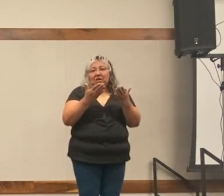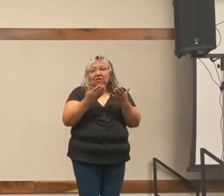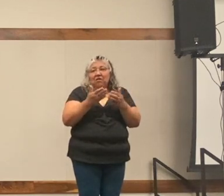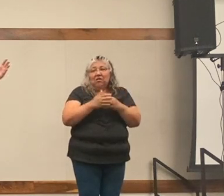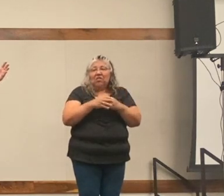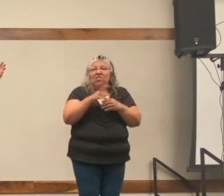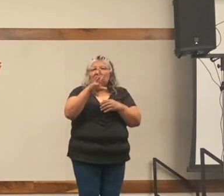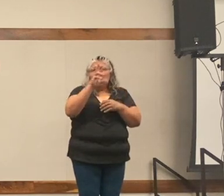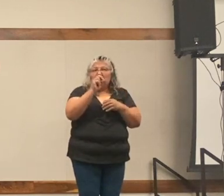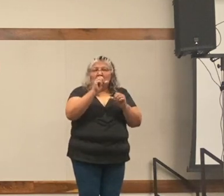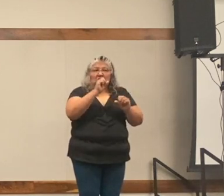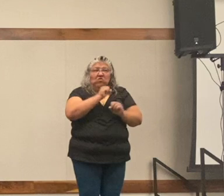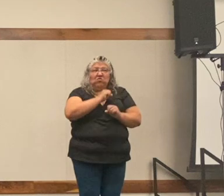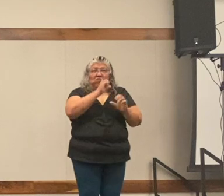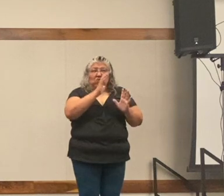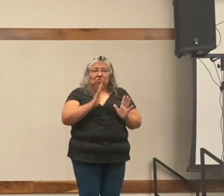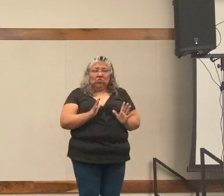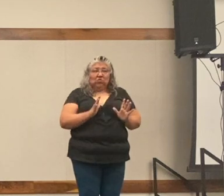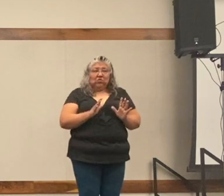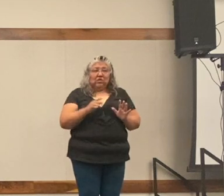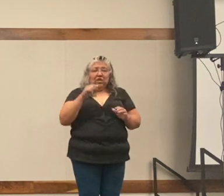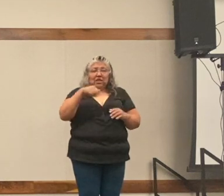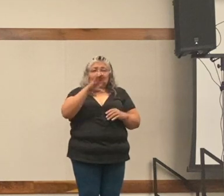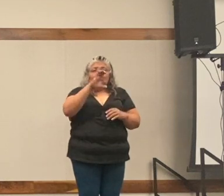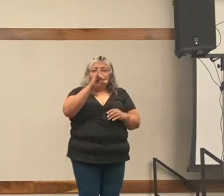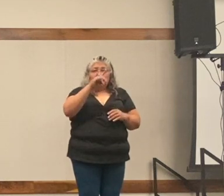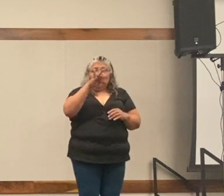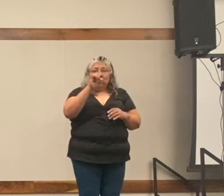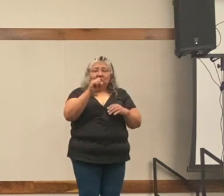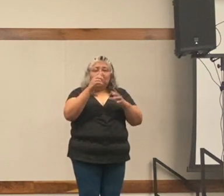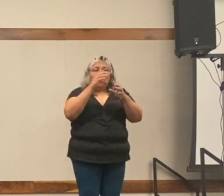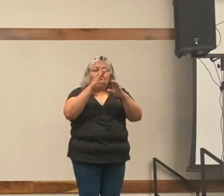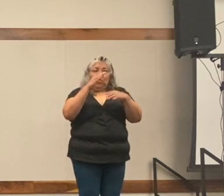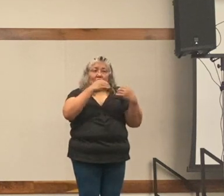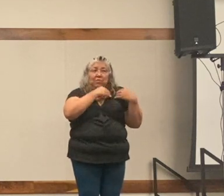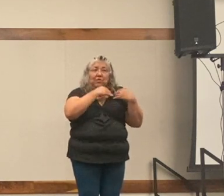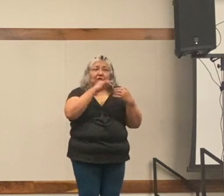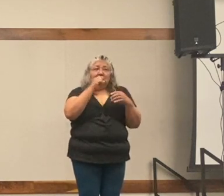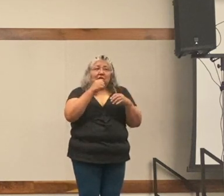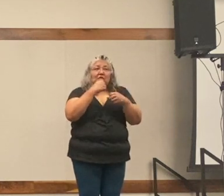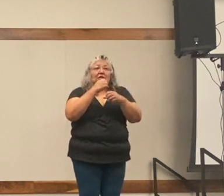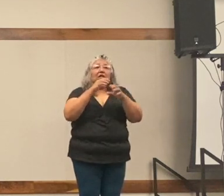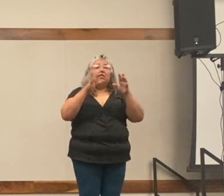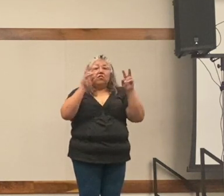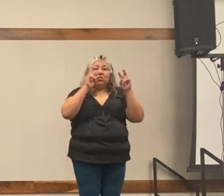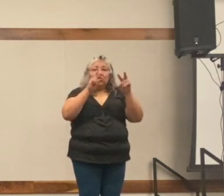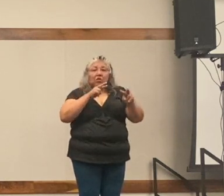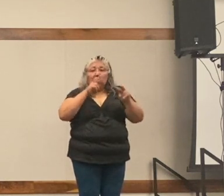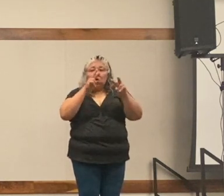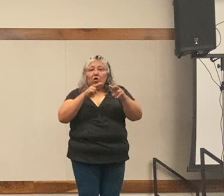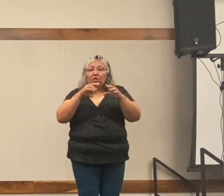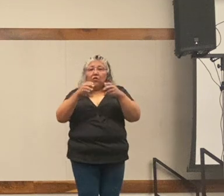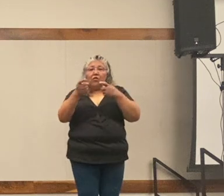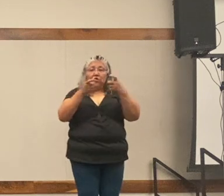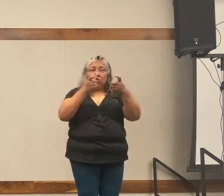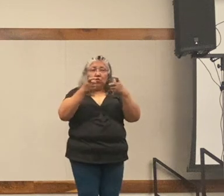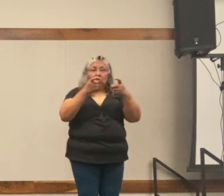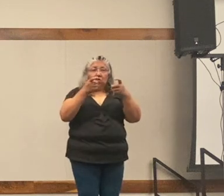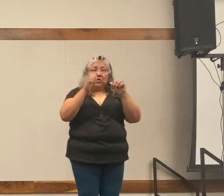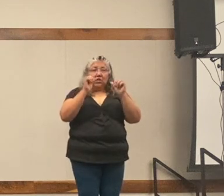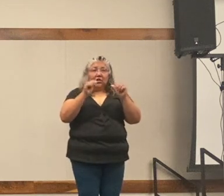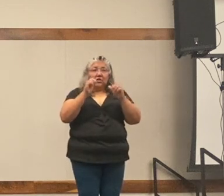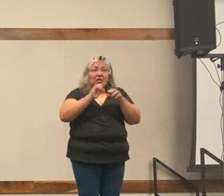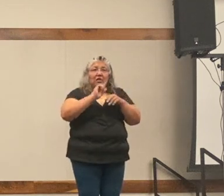there's about 30 soldiers. And these sentries here, their responsibility is to keep guard of the control access to the